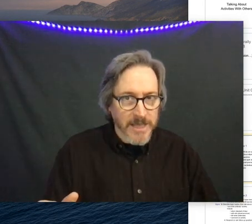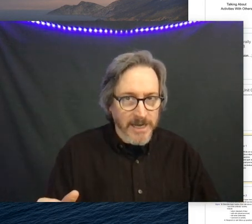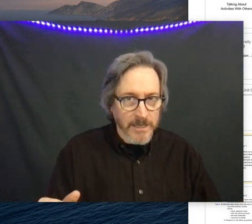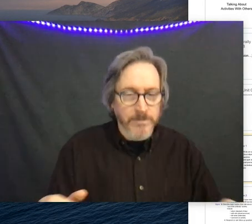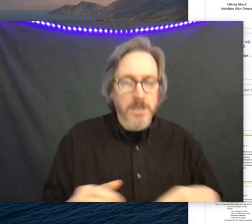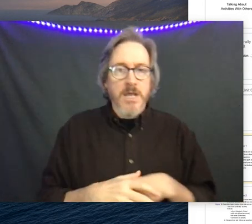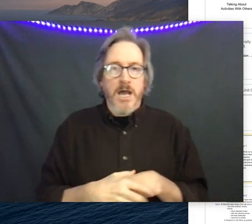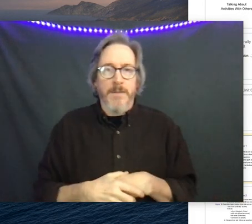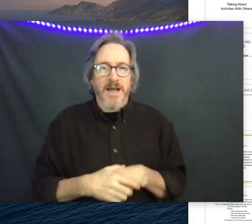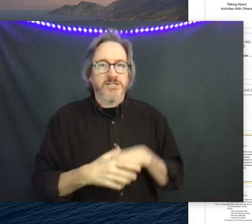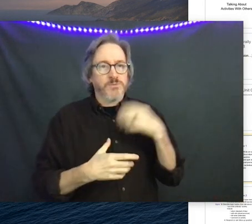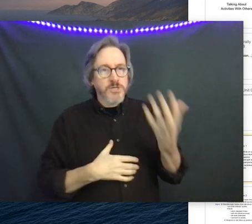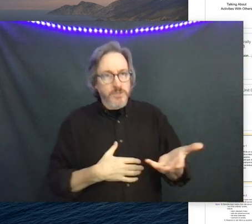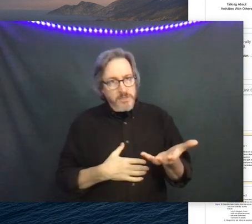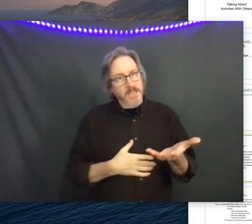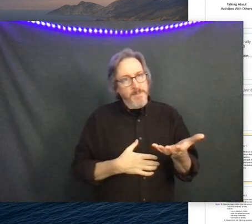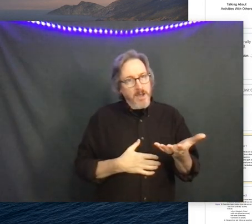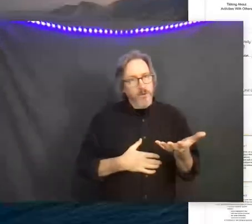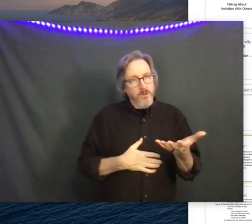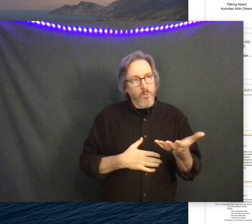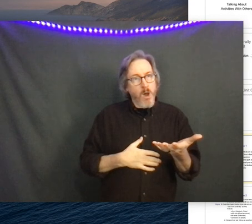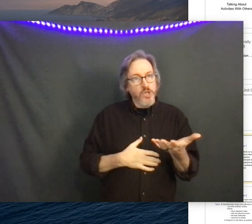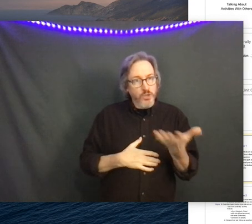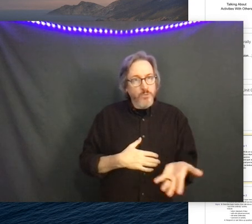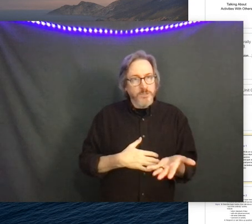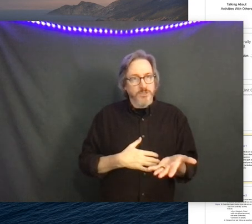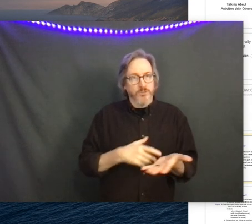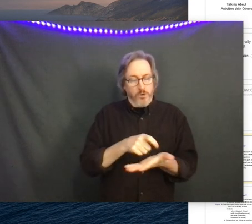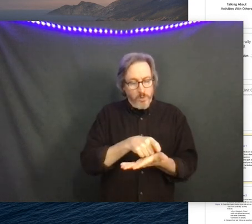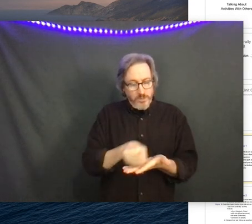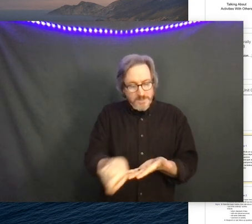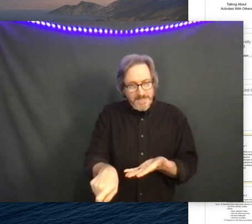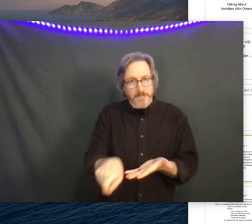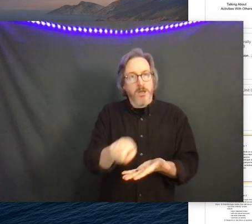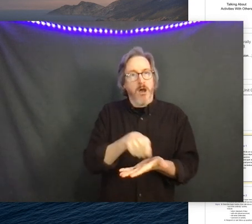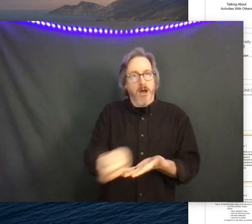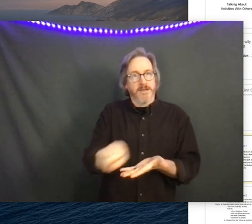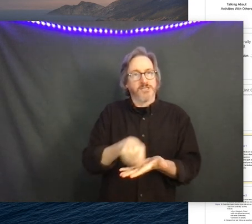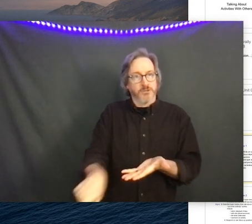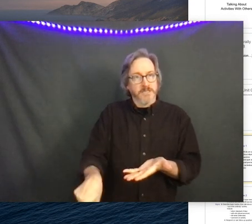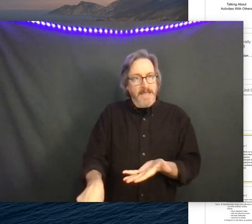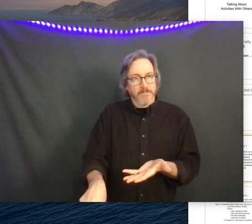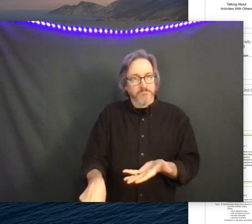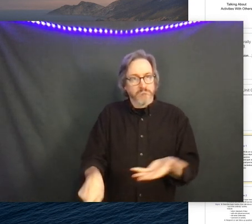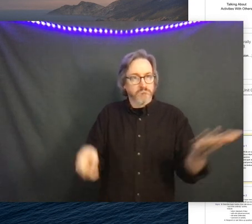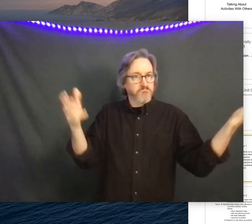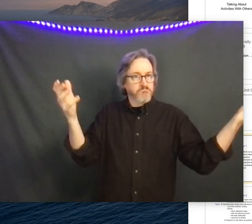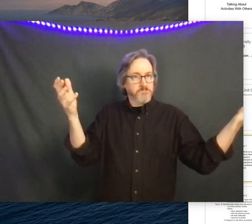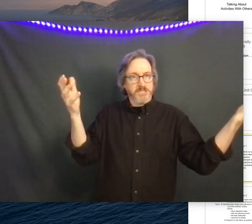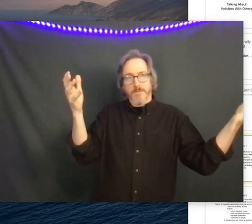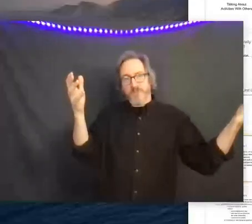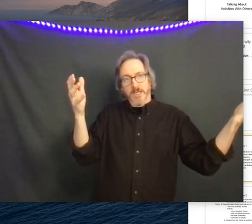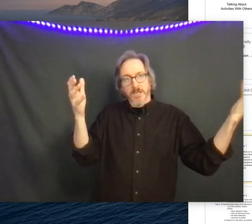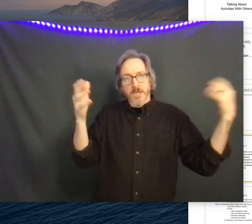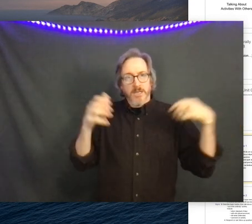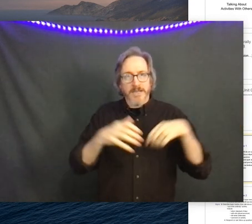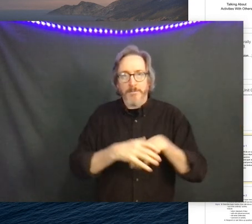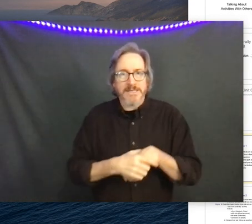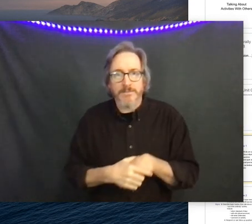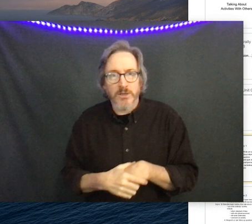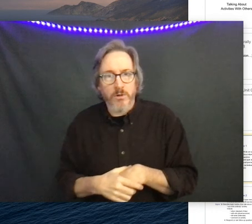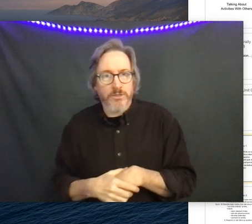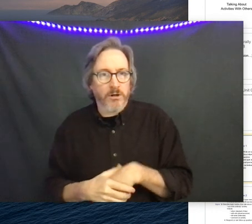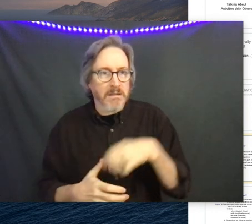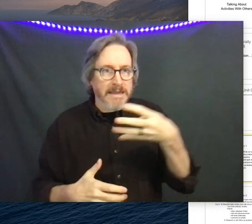can do that in, I just want you to think about what you would do or what you did on a certain day. Something like,